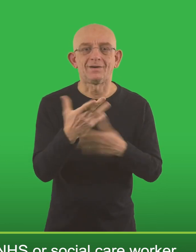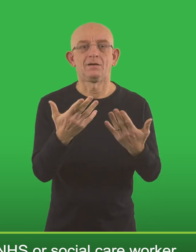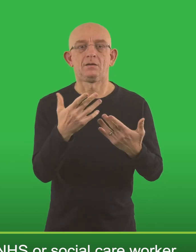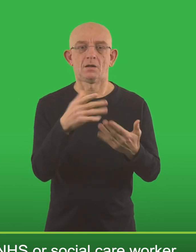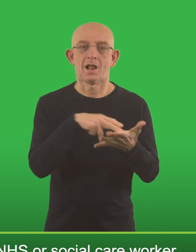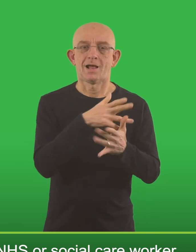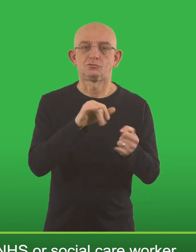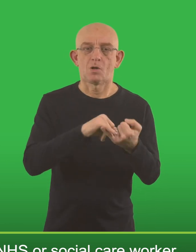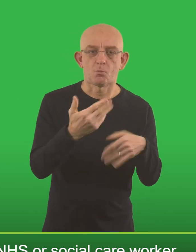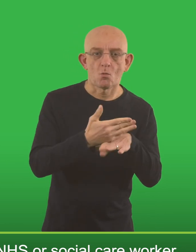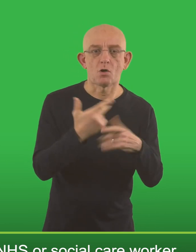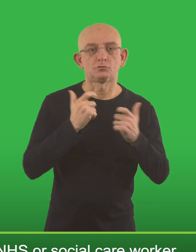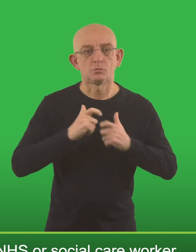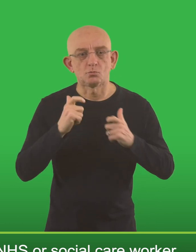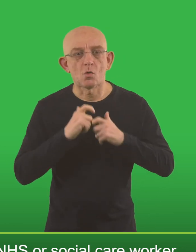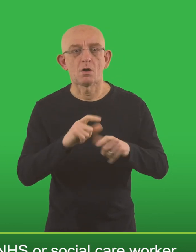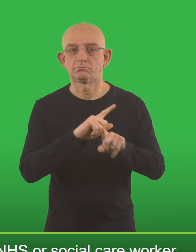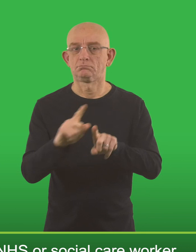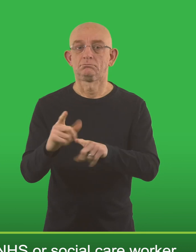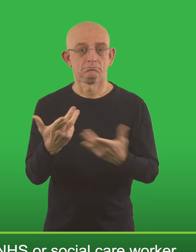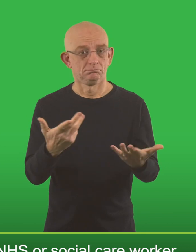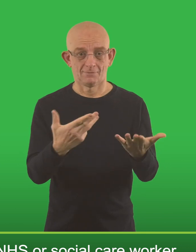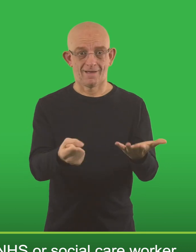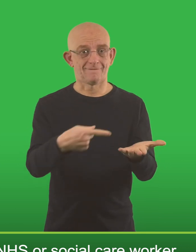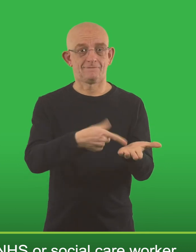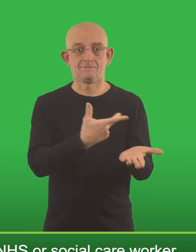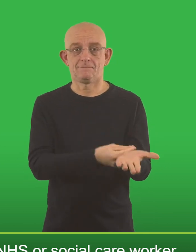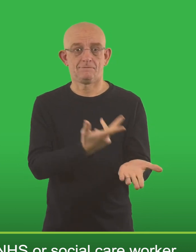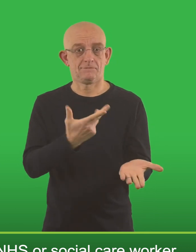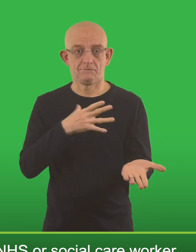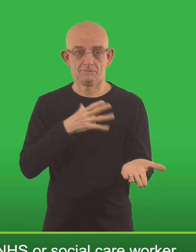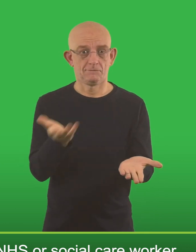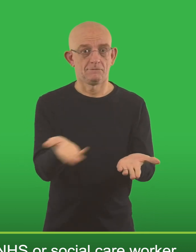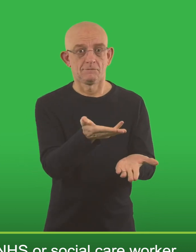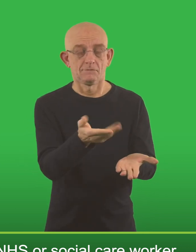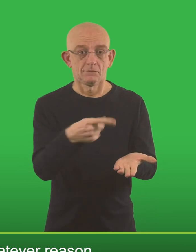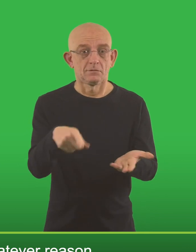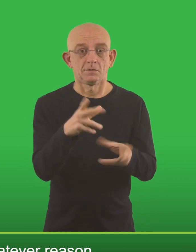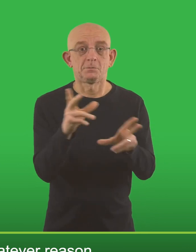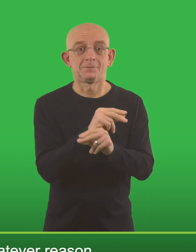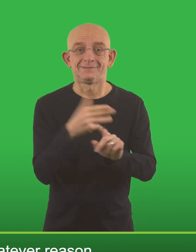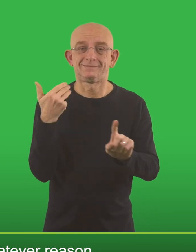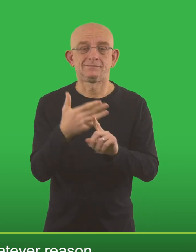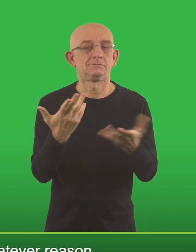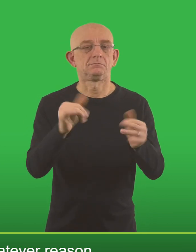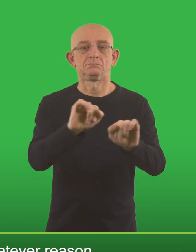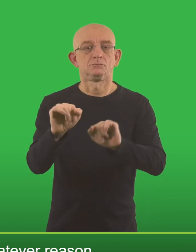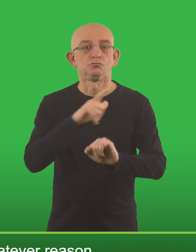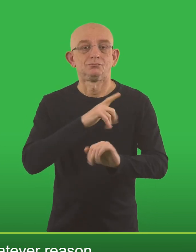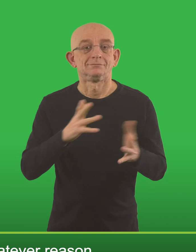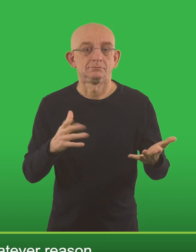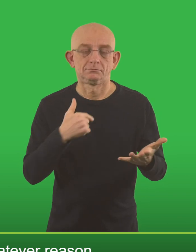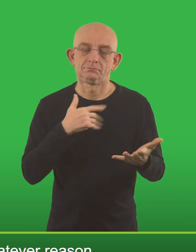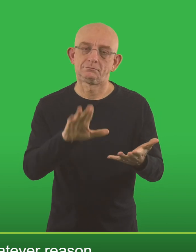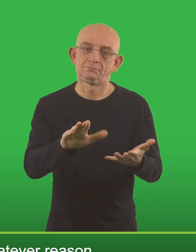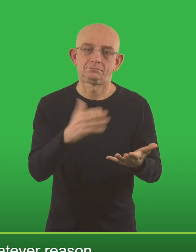people over the age of 50 or frontline NHS or social care worker, that offer is still there. And if you've missed out for whatever reason,